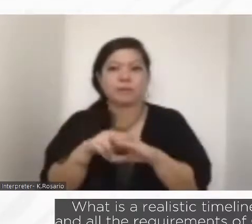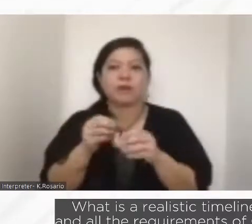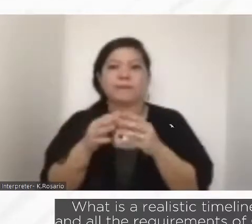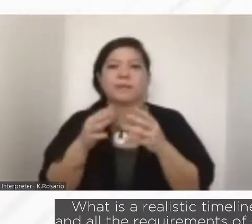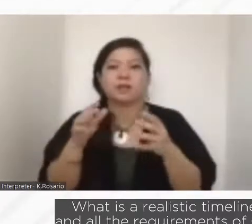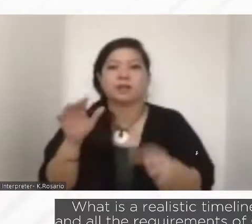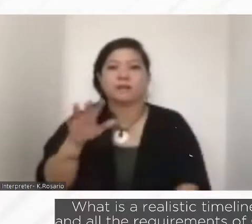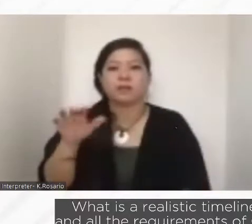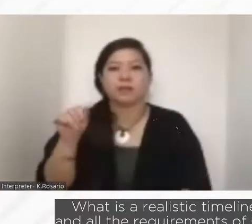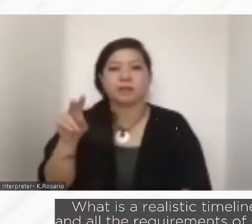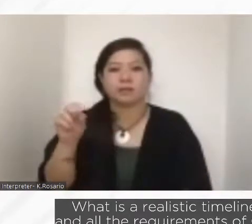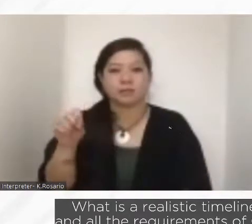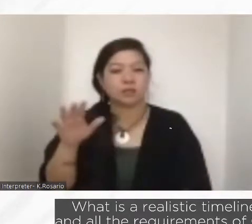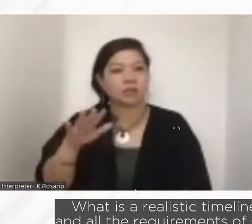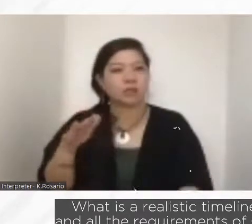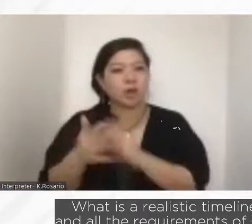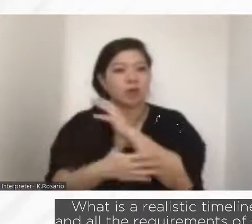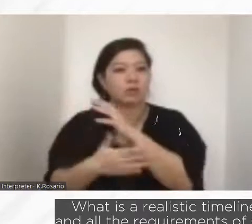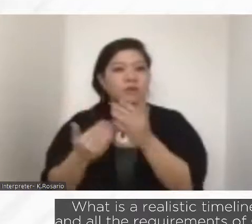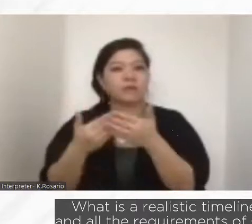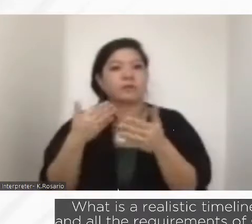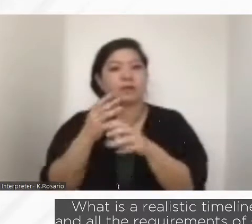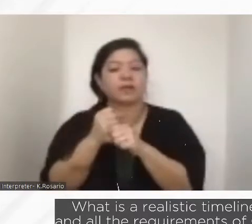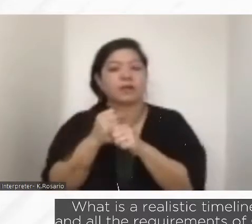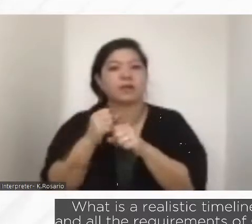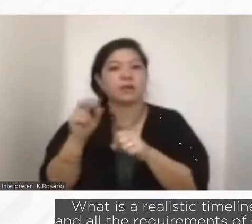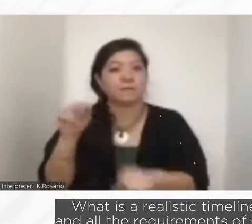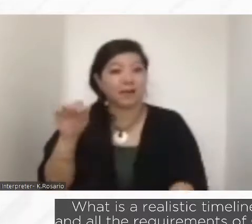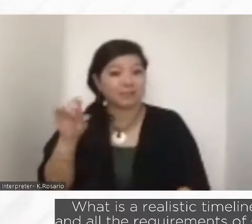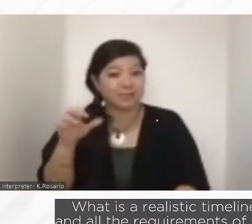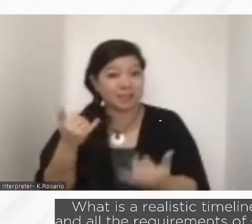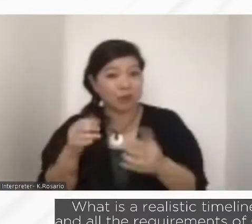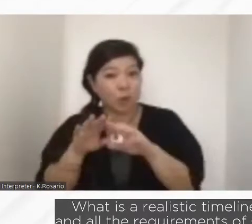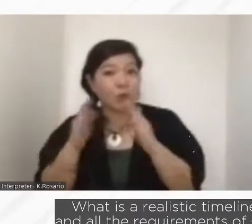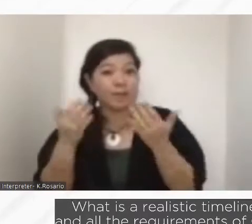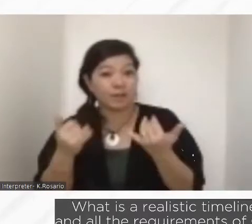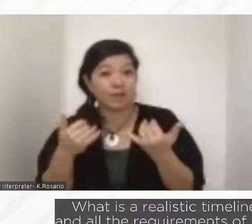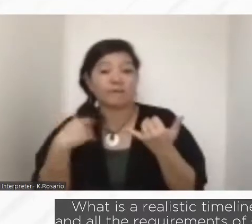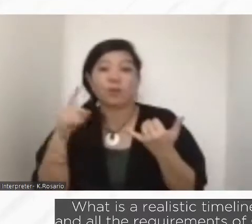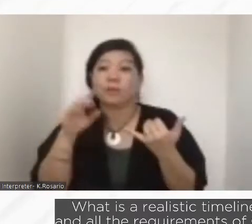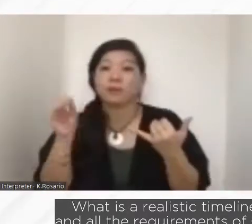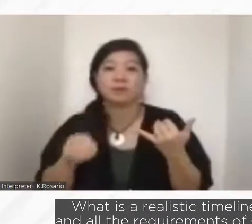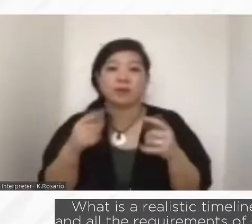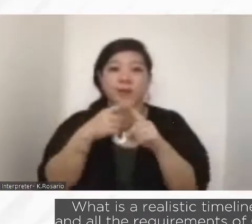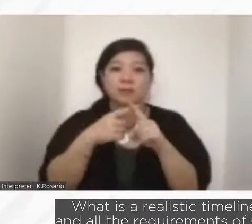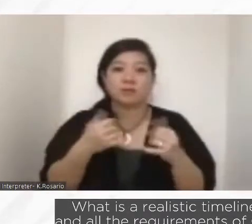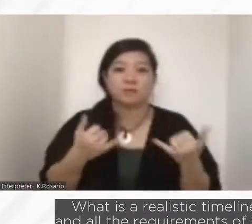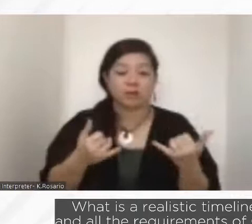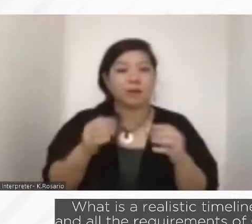have, even before we get a vaccine. They're open right now. They have less than 1% positivity rates in many